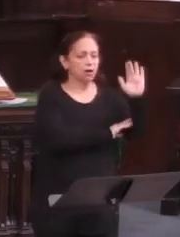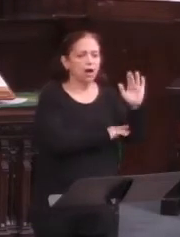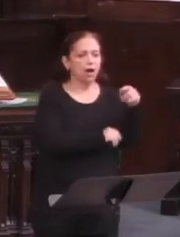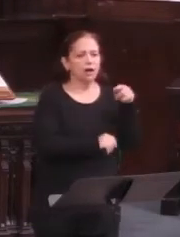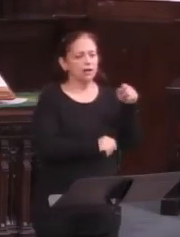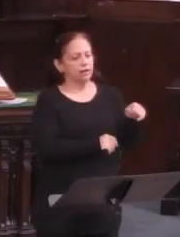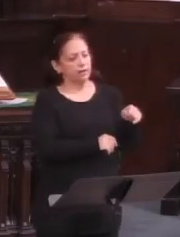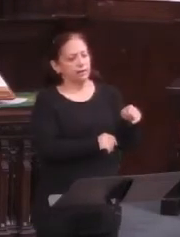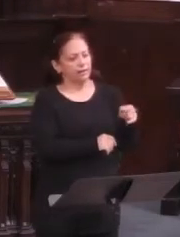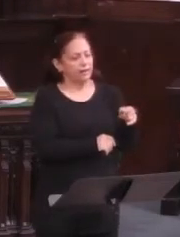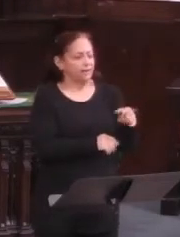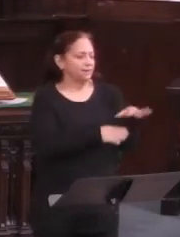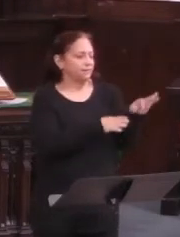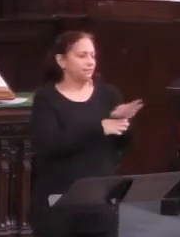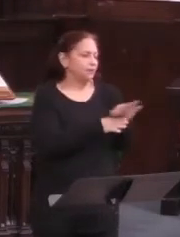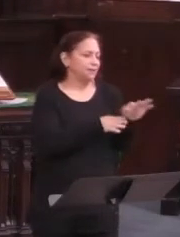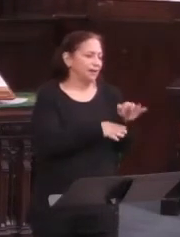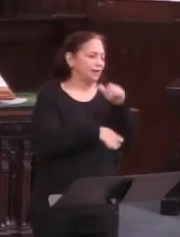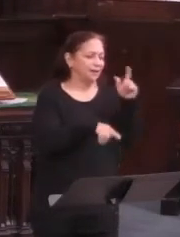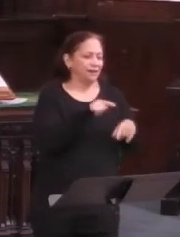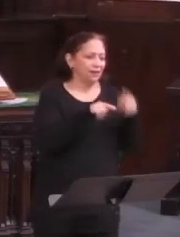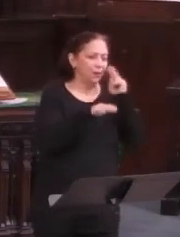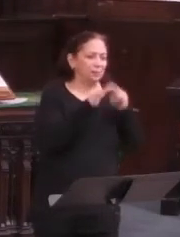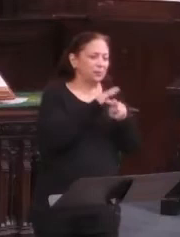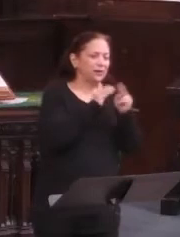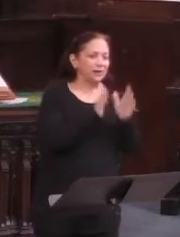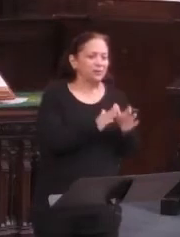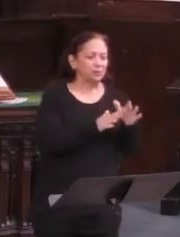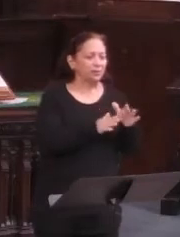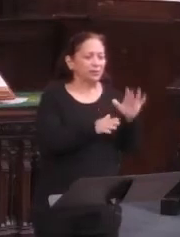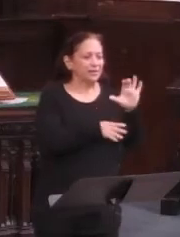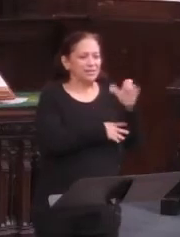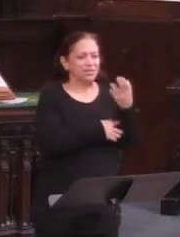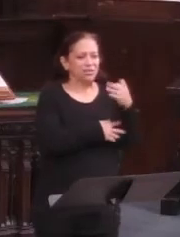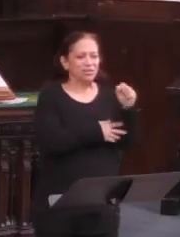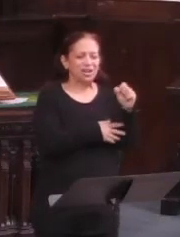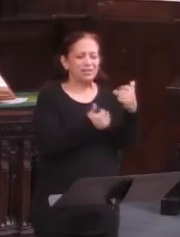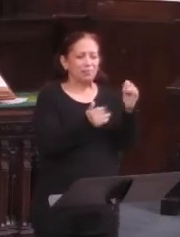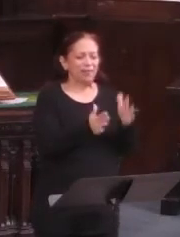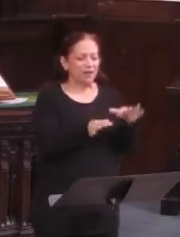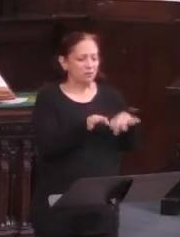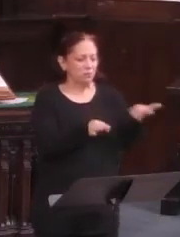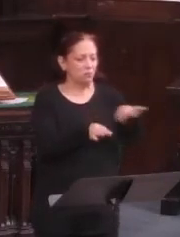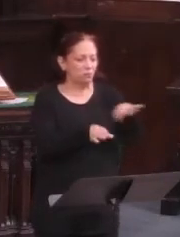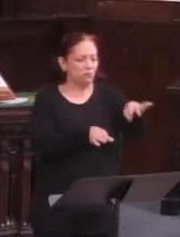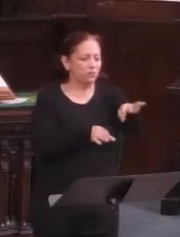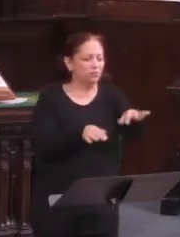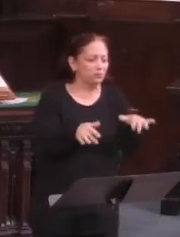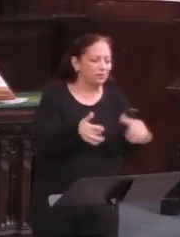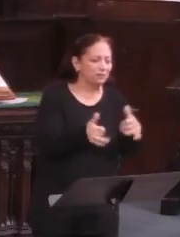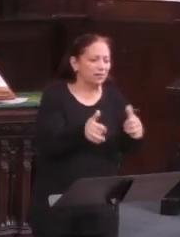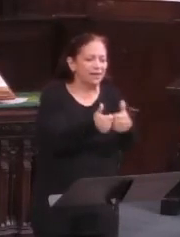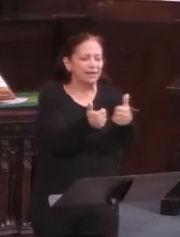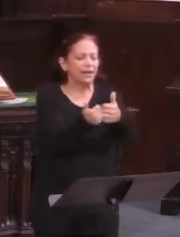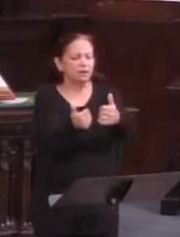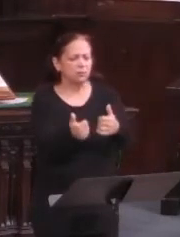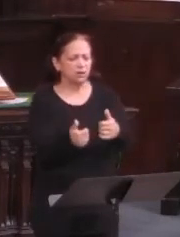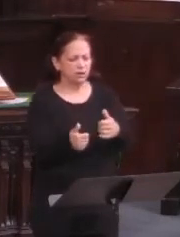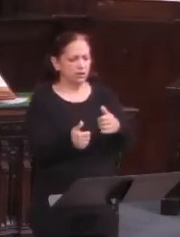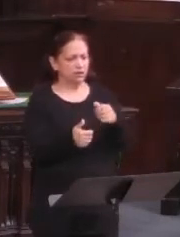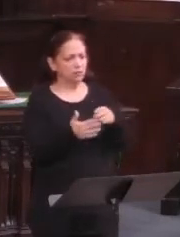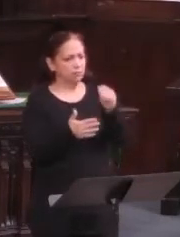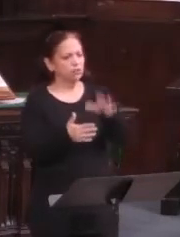functions like a whimsical and unpredictable chess player, moving pieces on a chessboard. They found that very